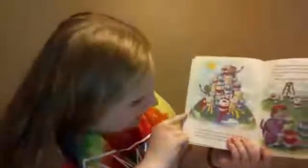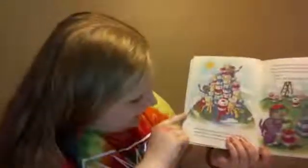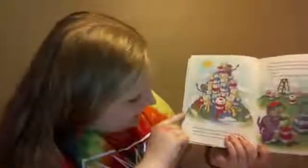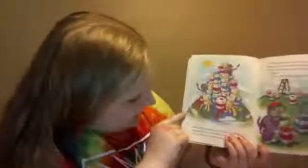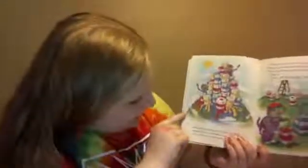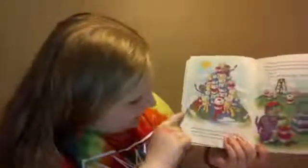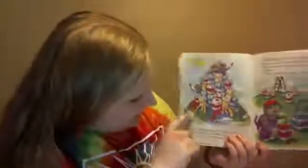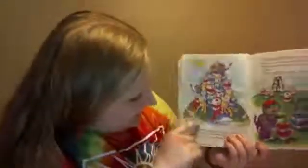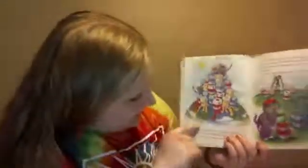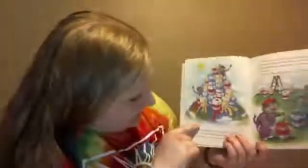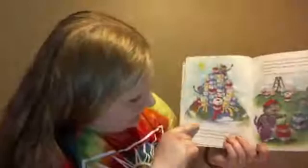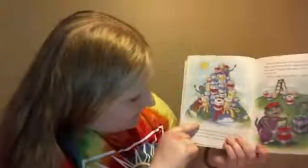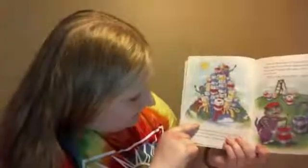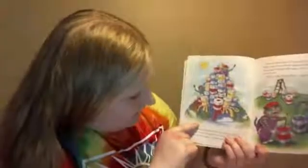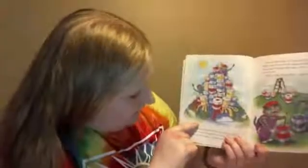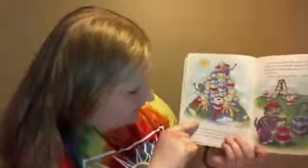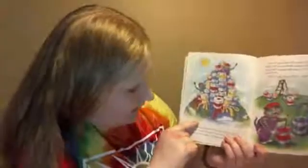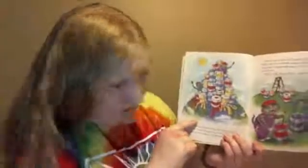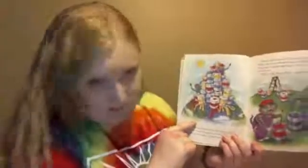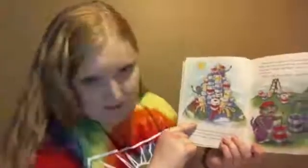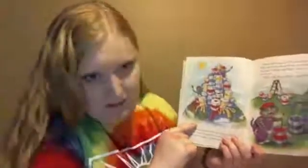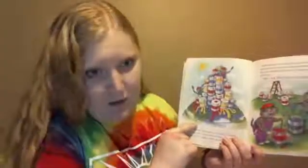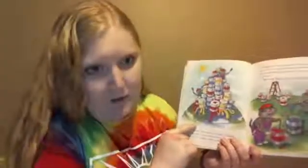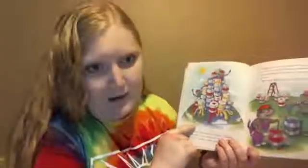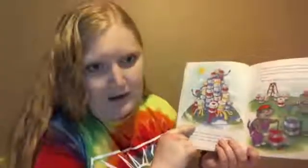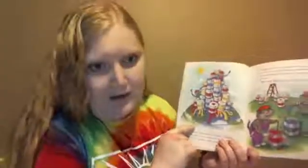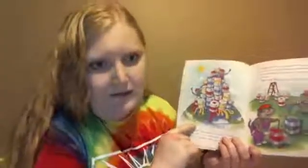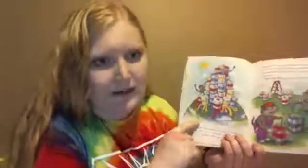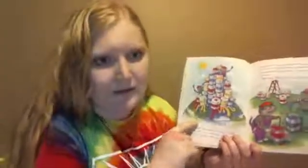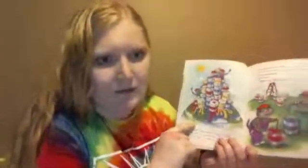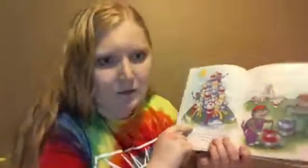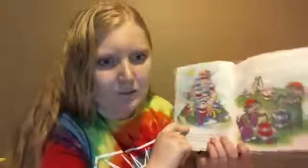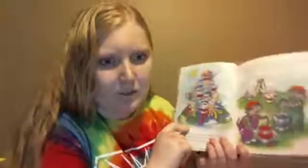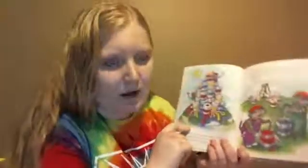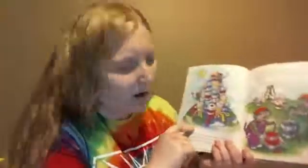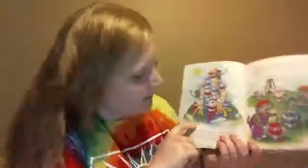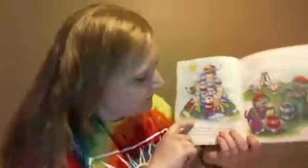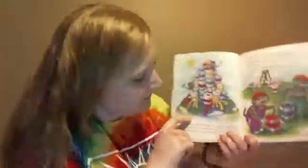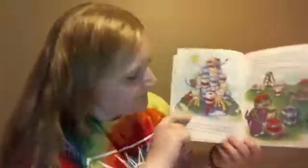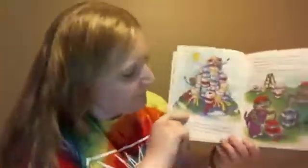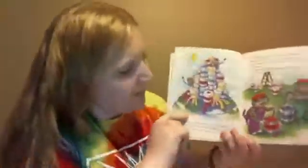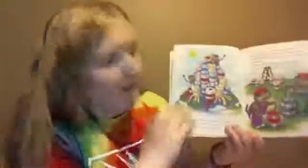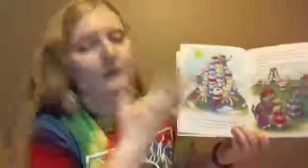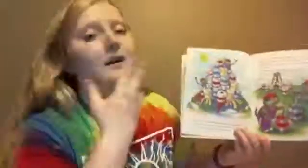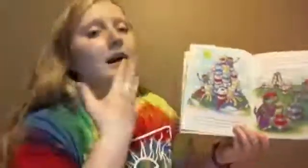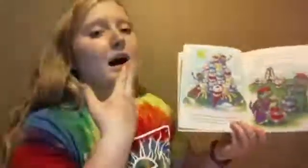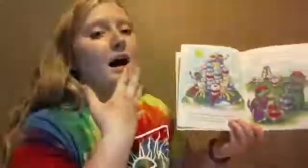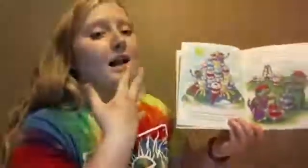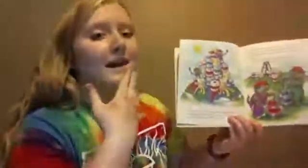And buckets of color. Oh my goodness, they have so many buckets of